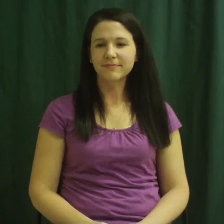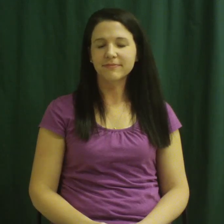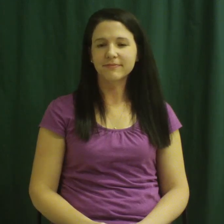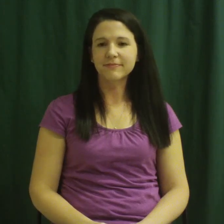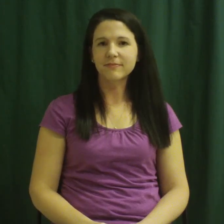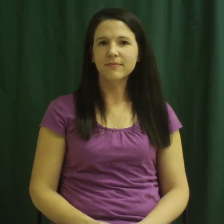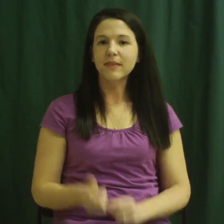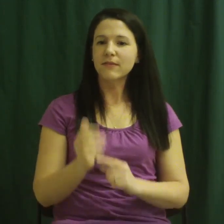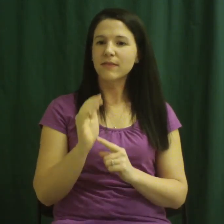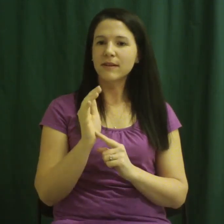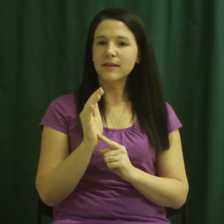5 of.